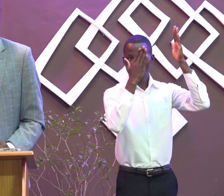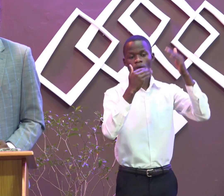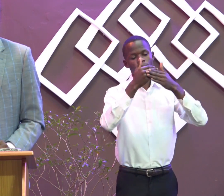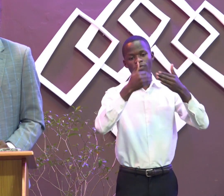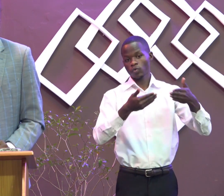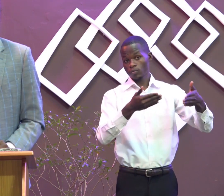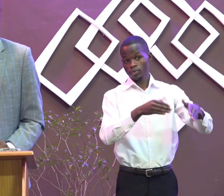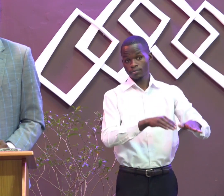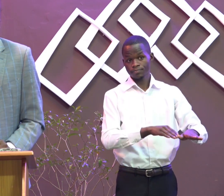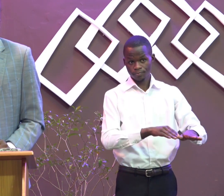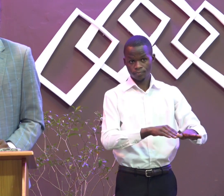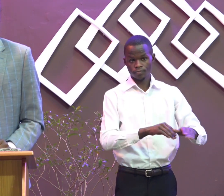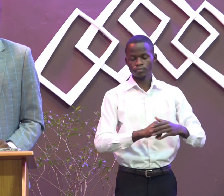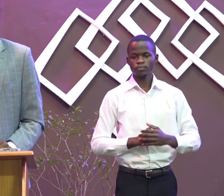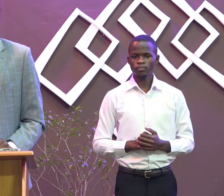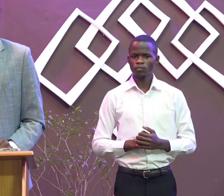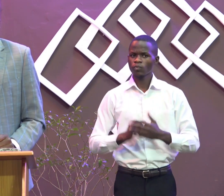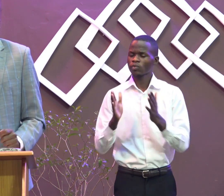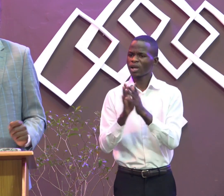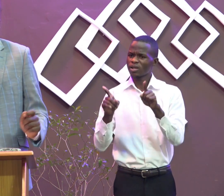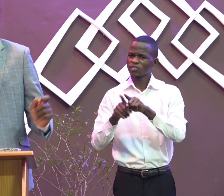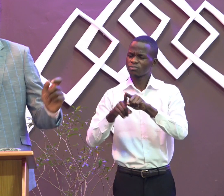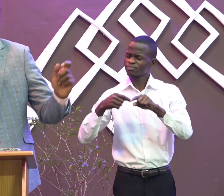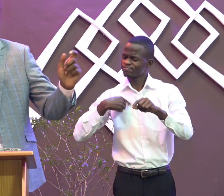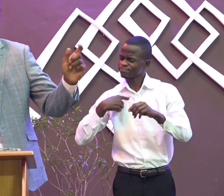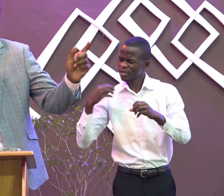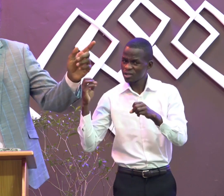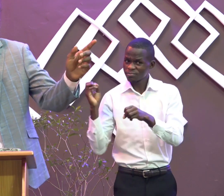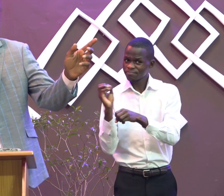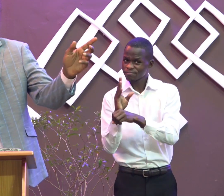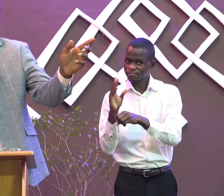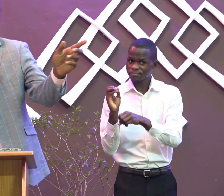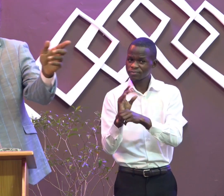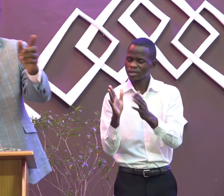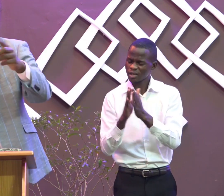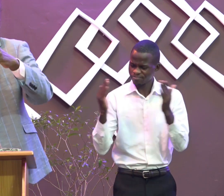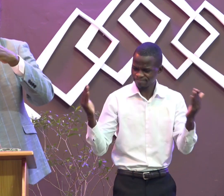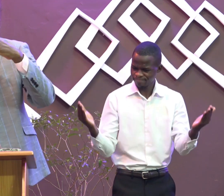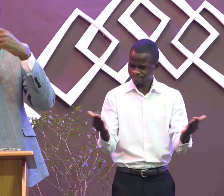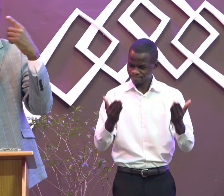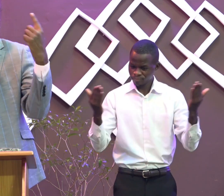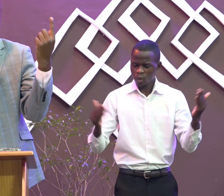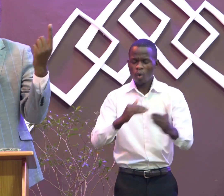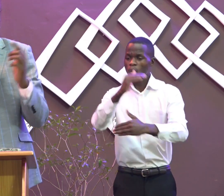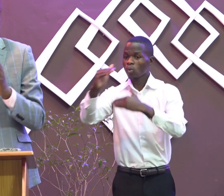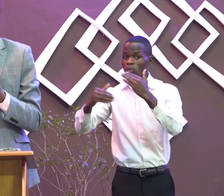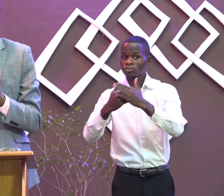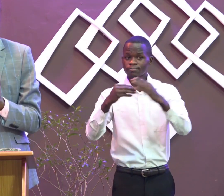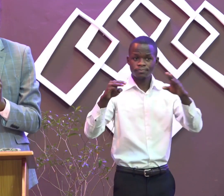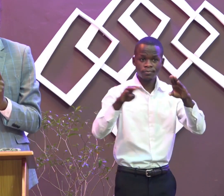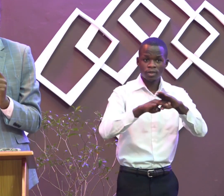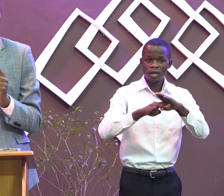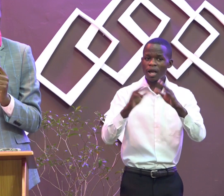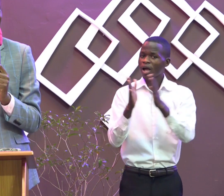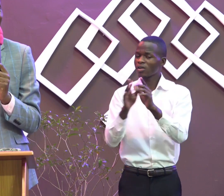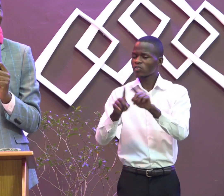late master was guided so well. Era nkubiriza buli amanyi nti memba n'oyo ayagaliza buli